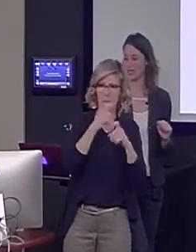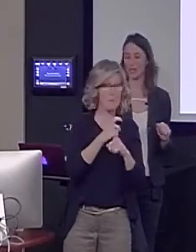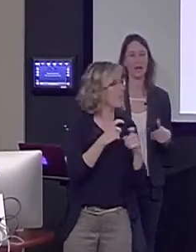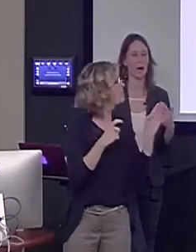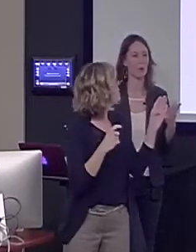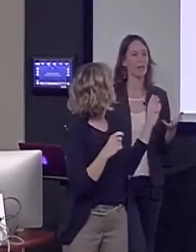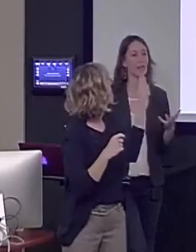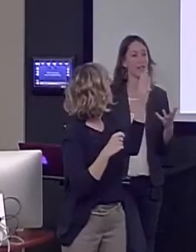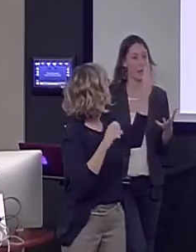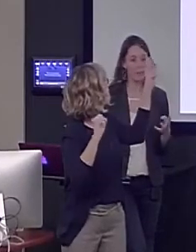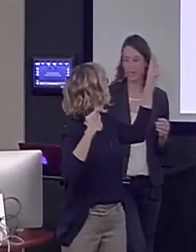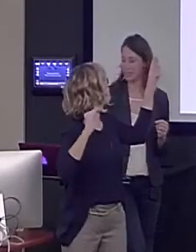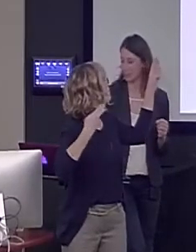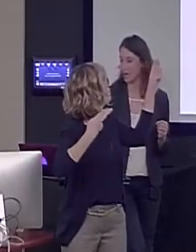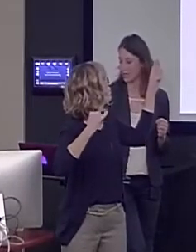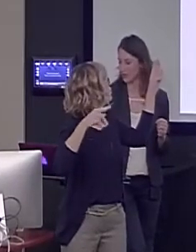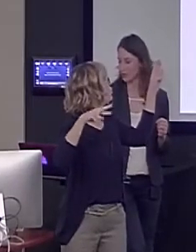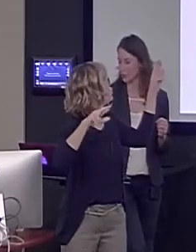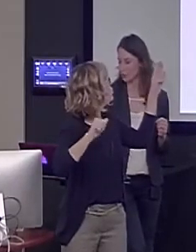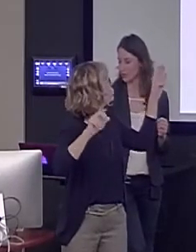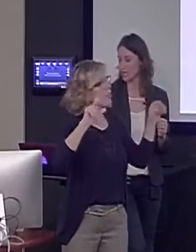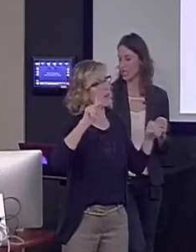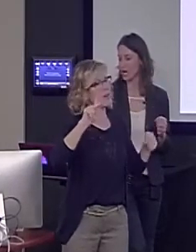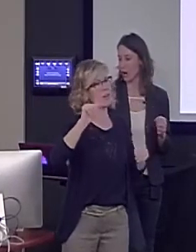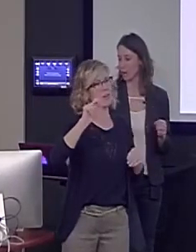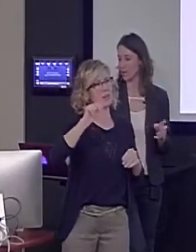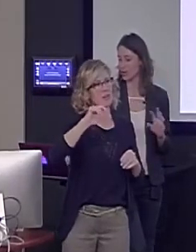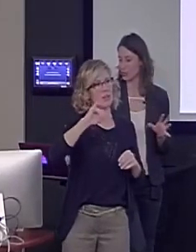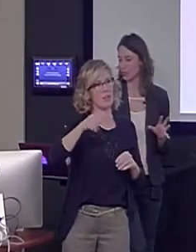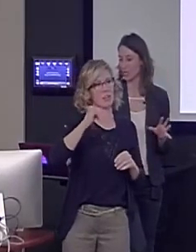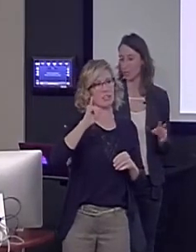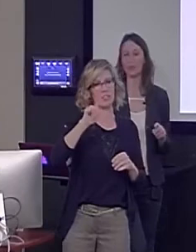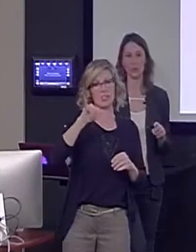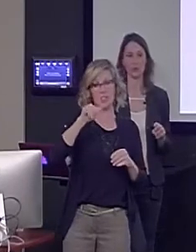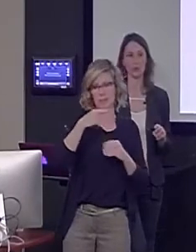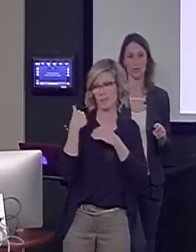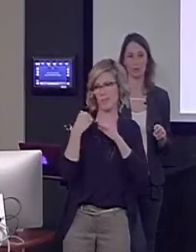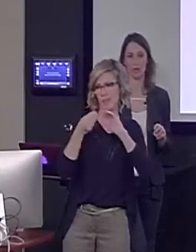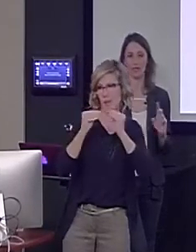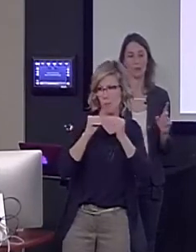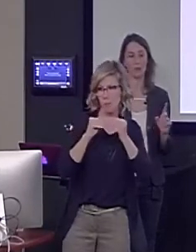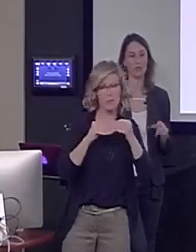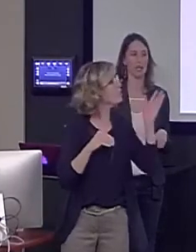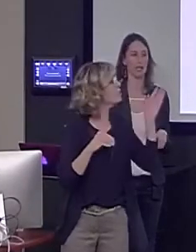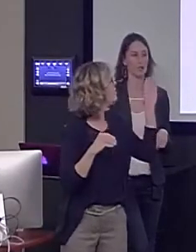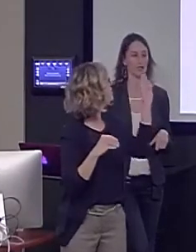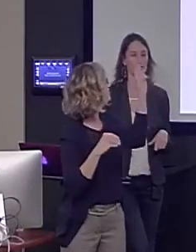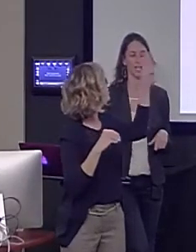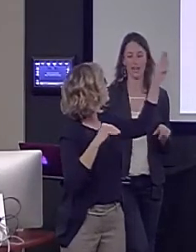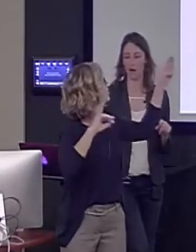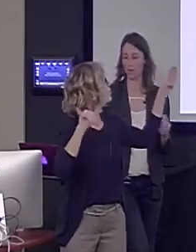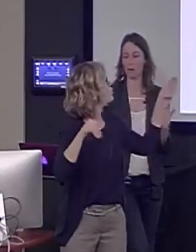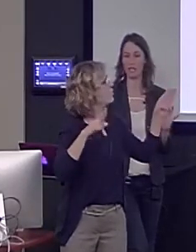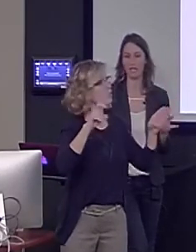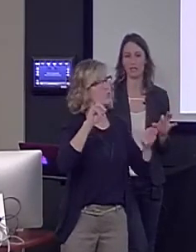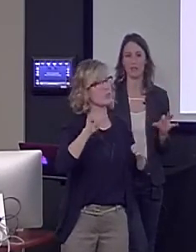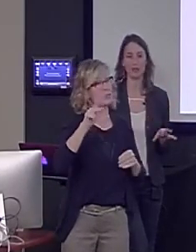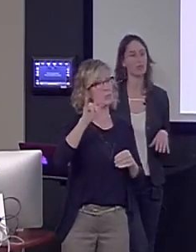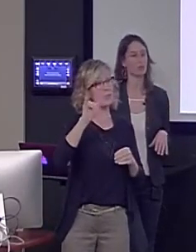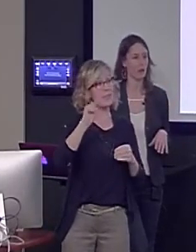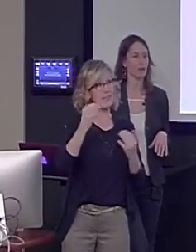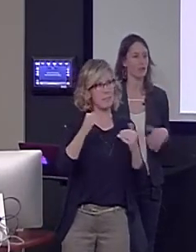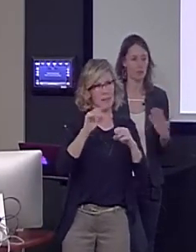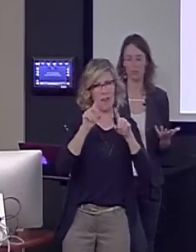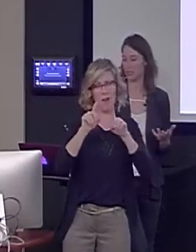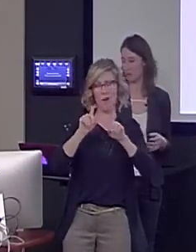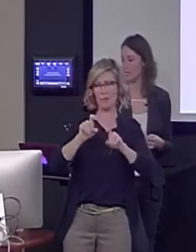was and is doing work on number in blind individuals. And Judy Kim is also doing some work on language. She's actually now testing